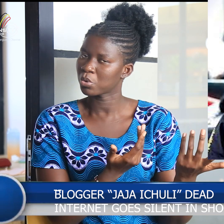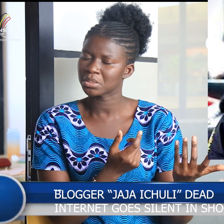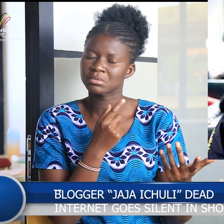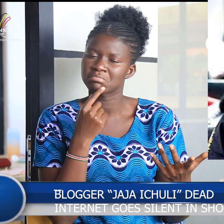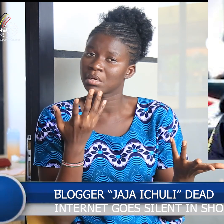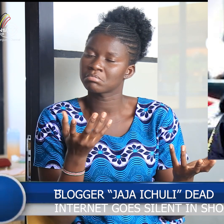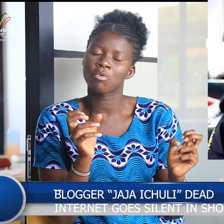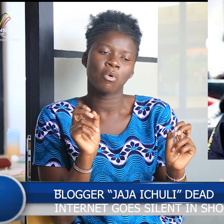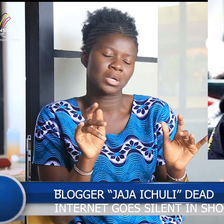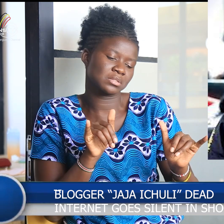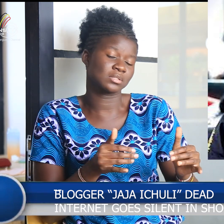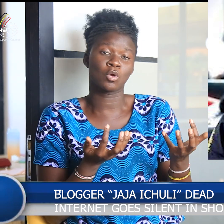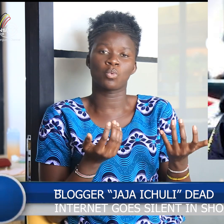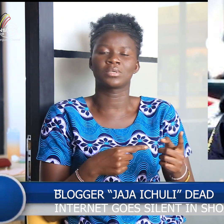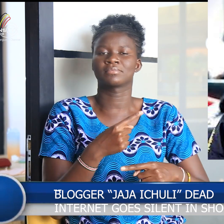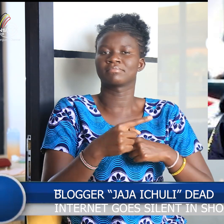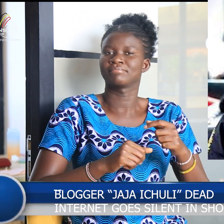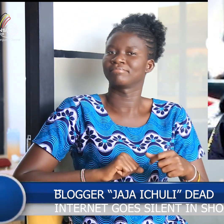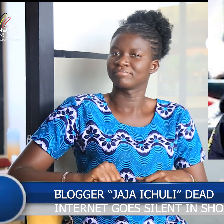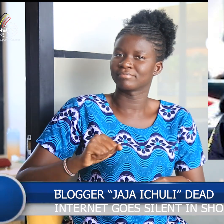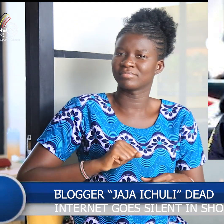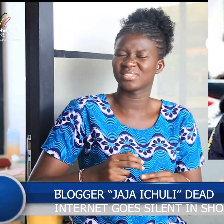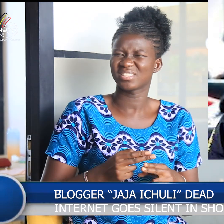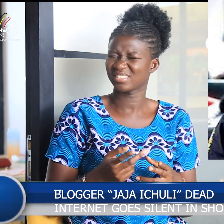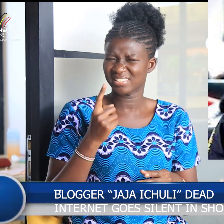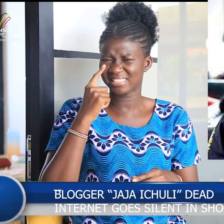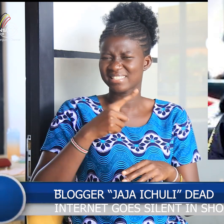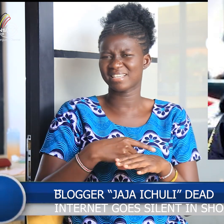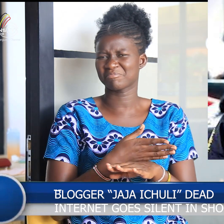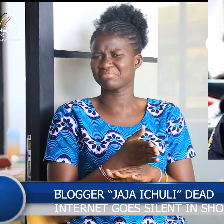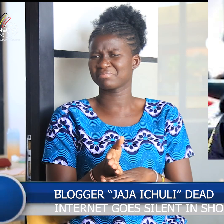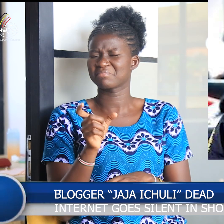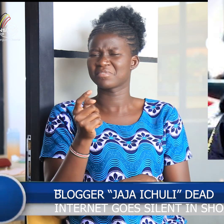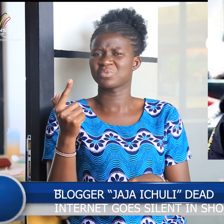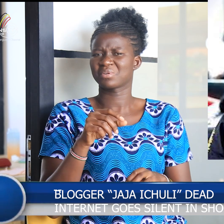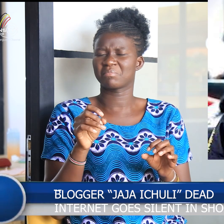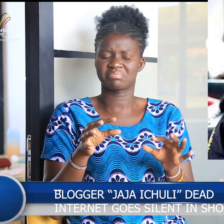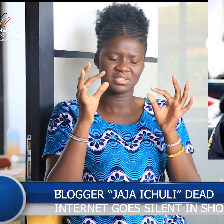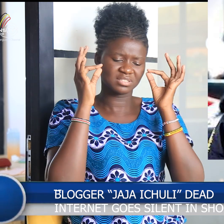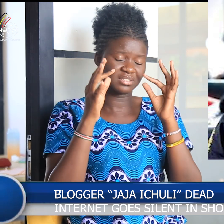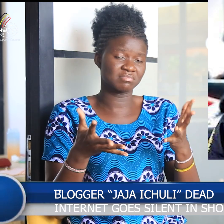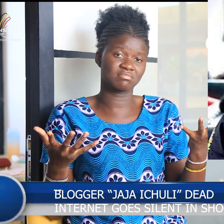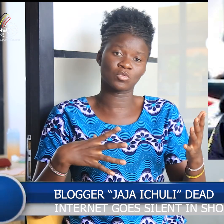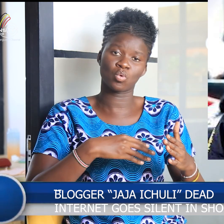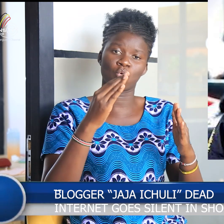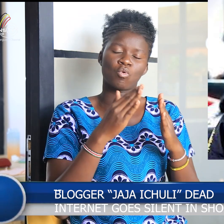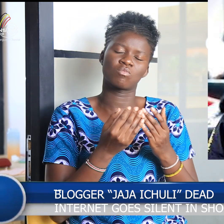for him as before he goes back home. After some time, the person